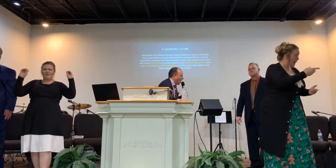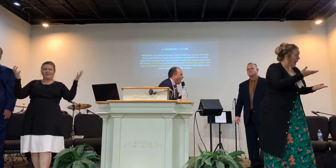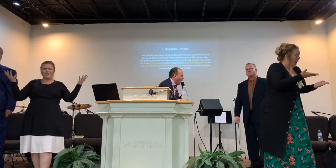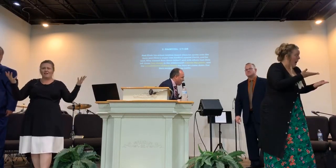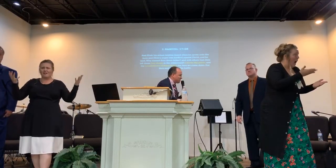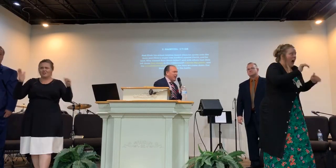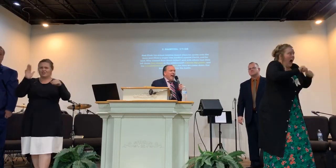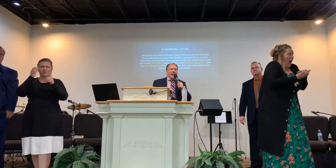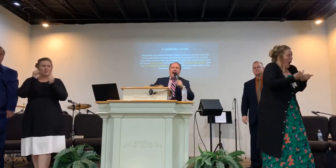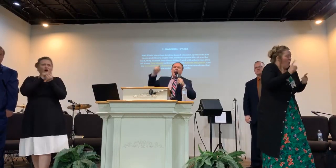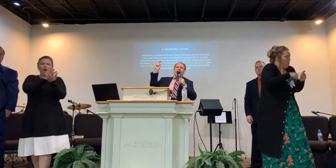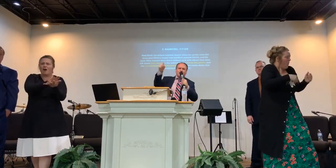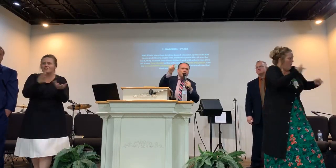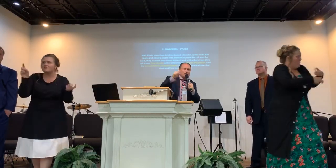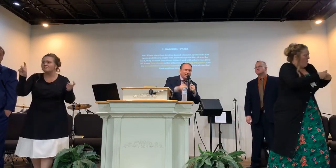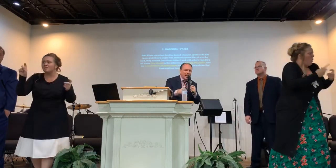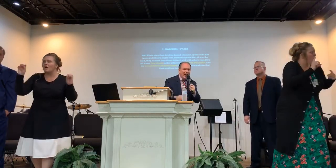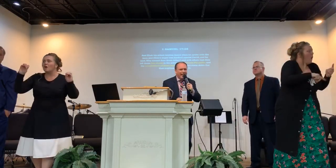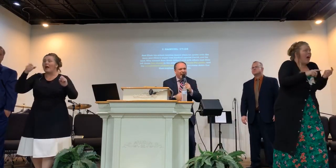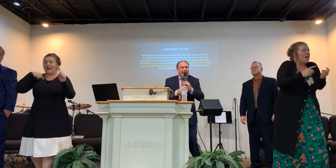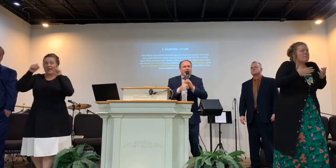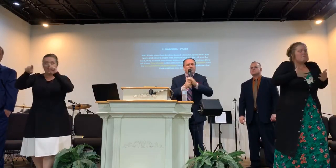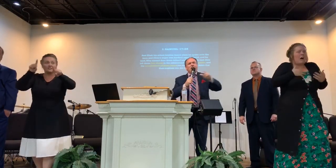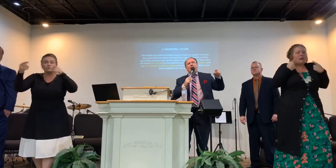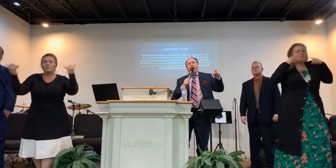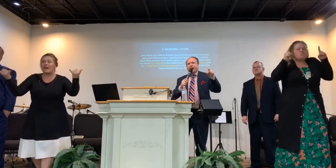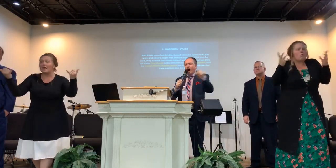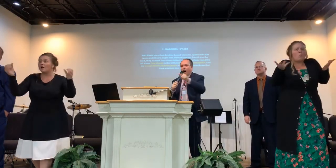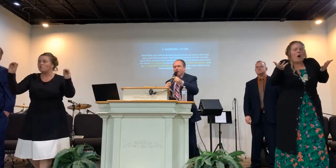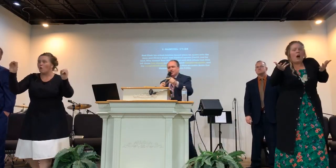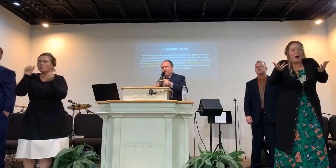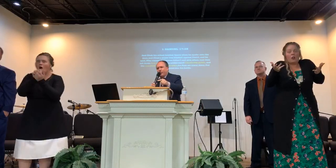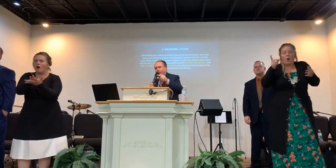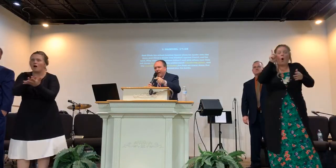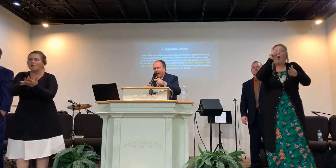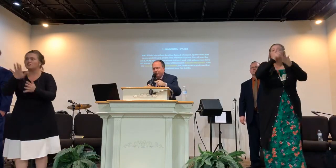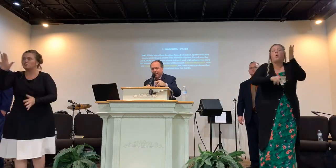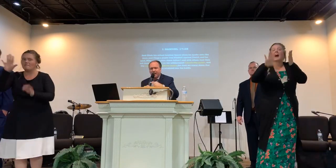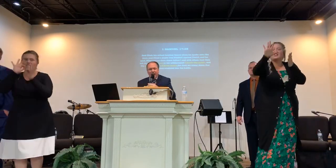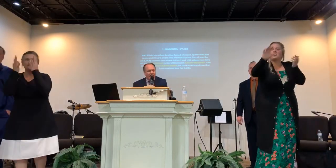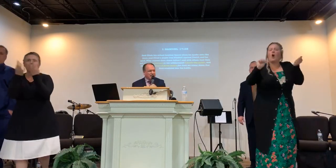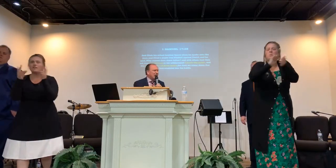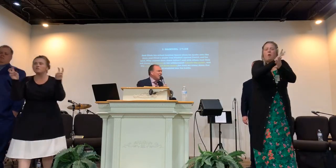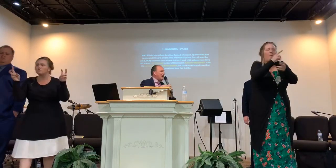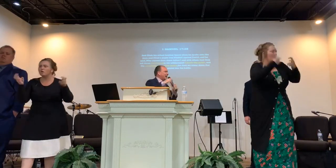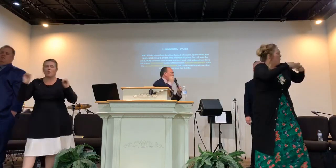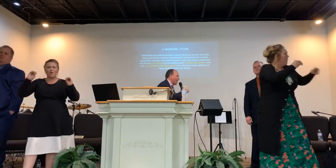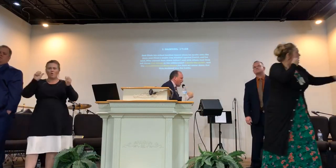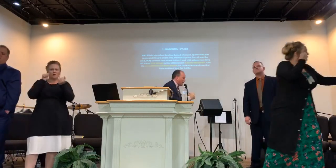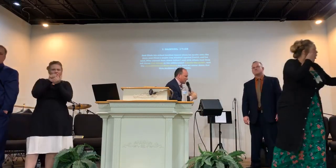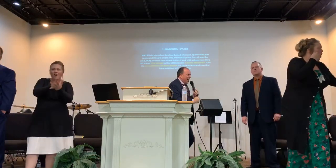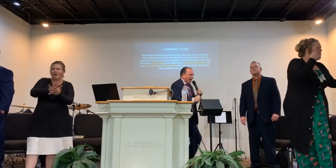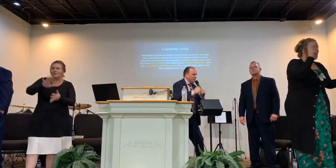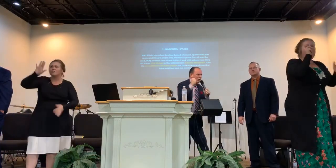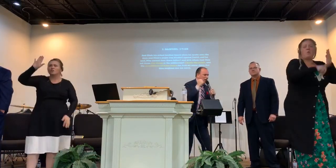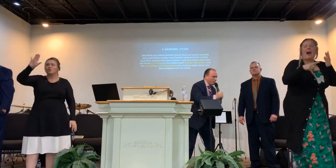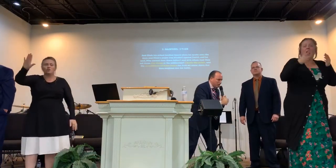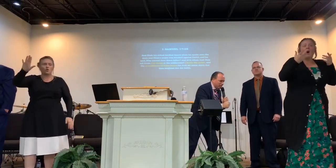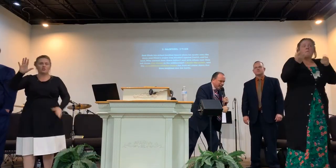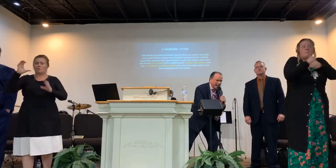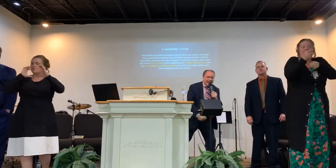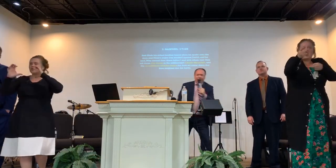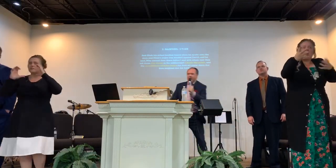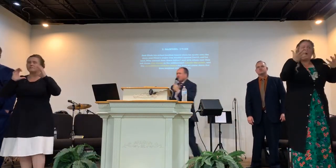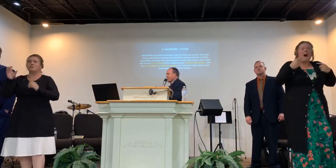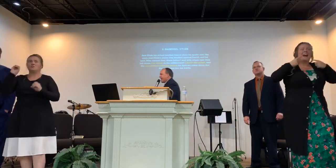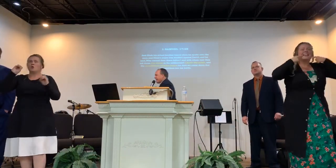a cause? And I ask you today, is there not a cause in your family? Is there not a cause in your